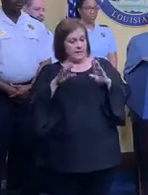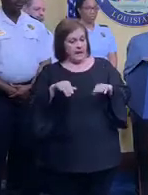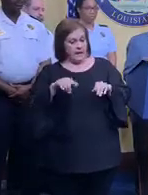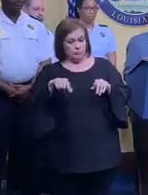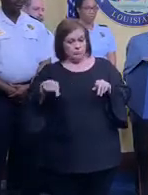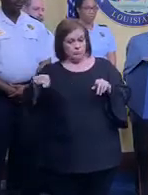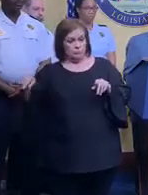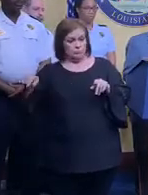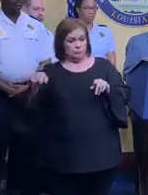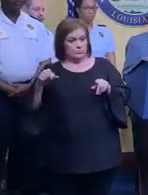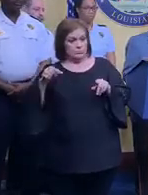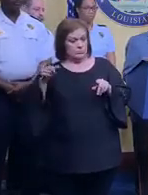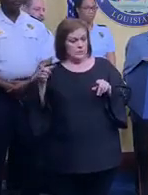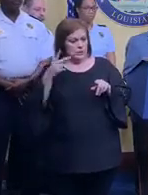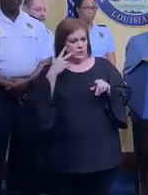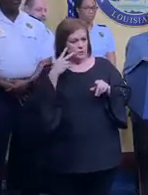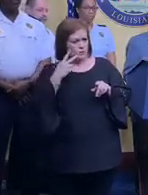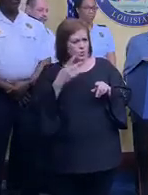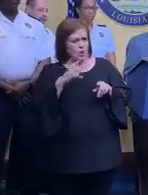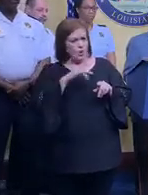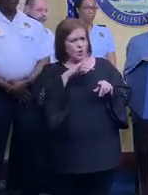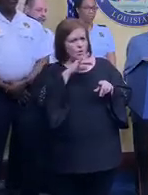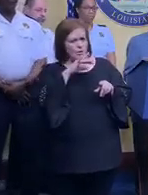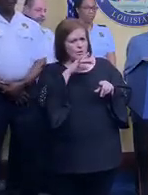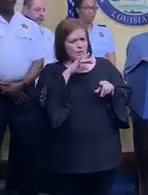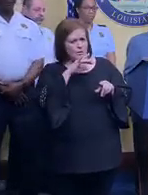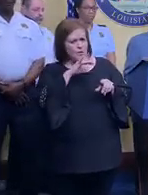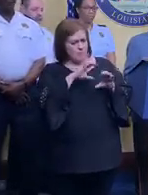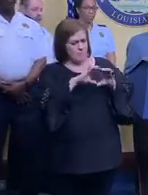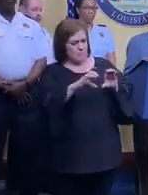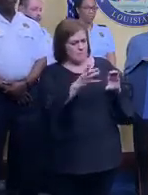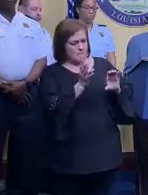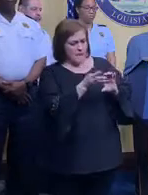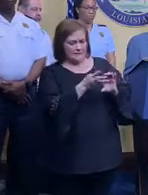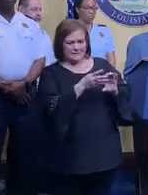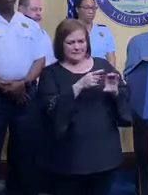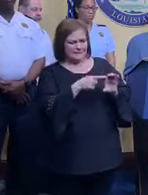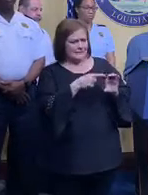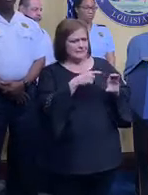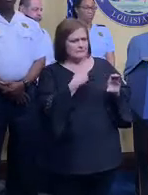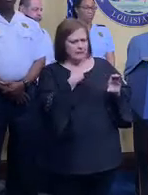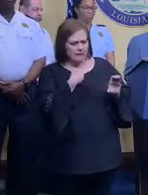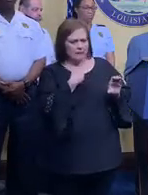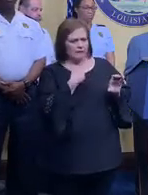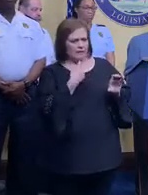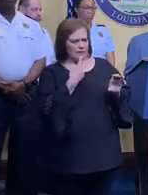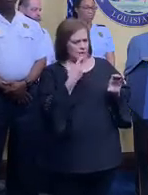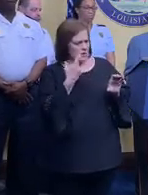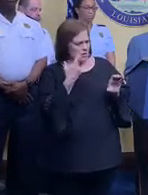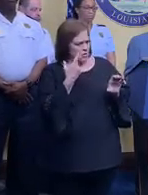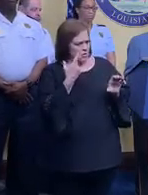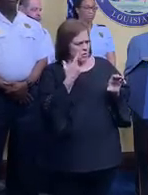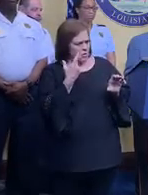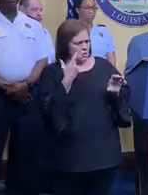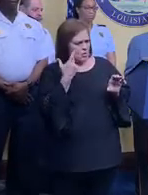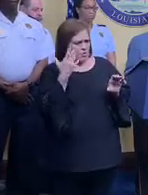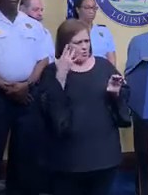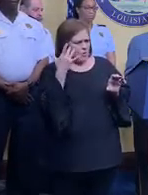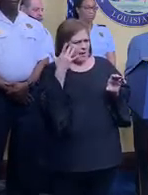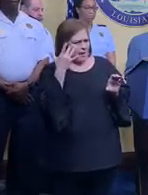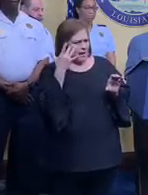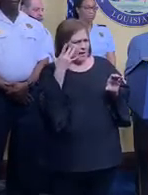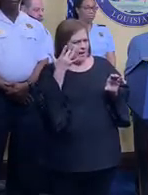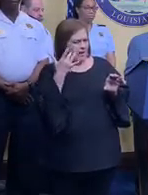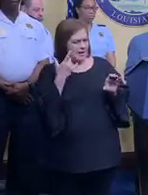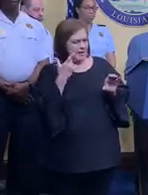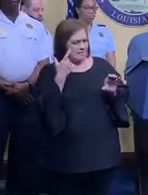what they saw catch basin not draining. Was there something going on out there? One bowl, leads